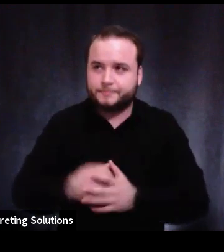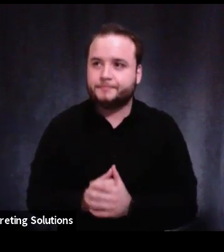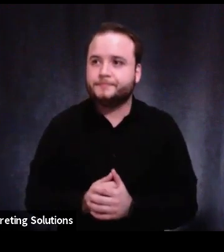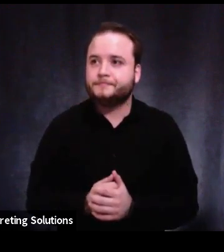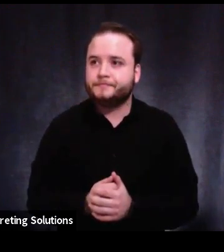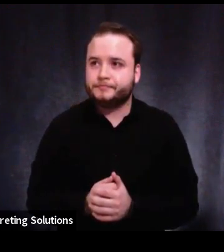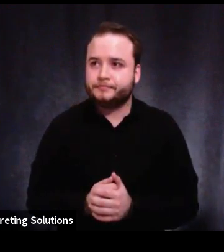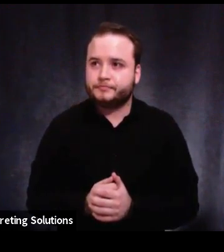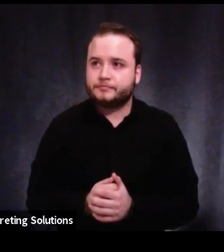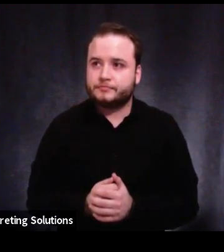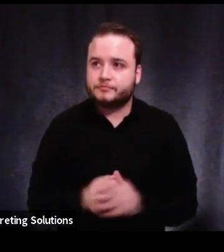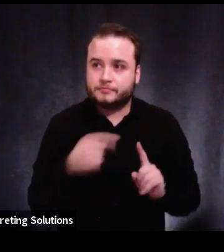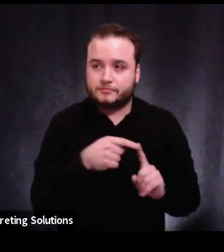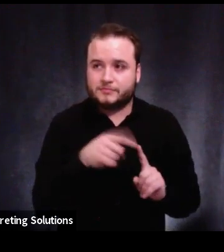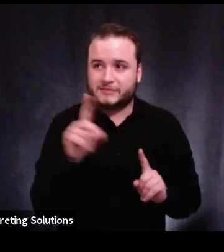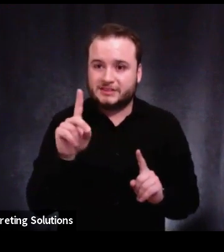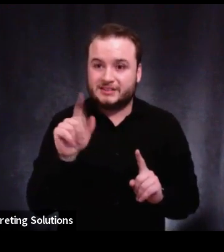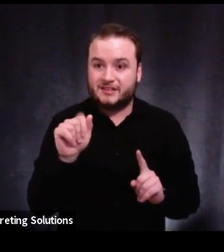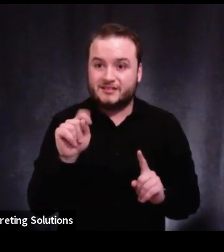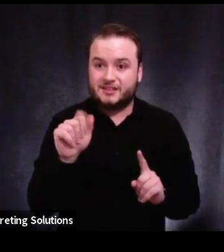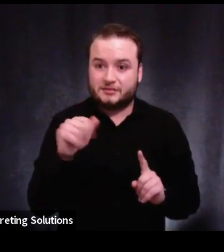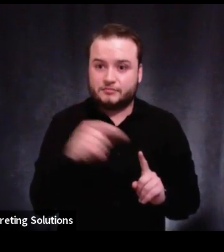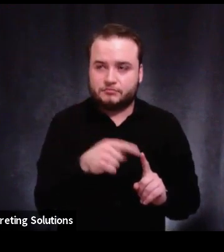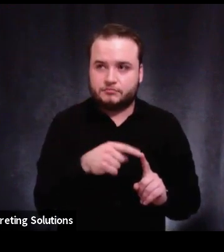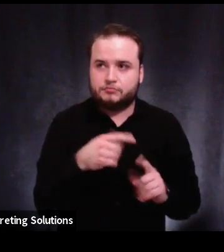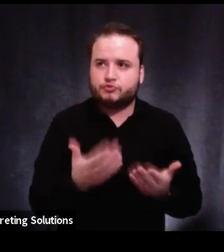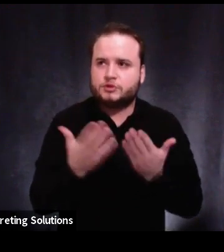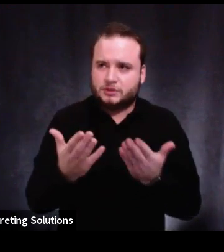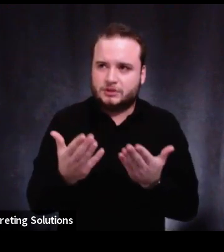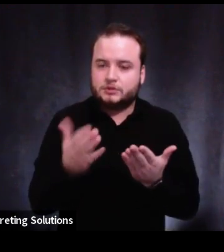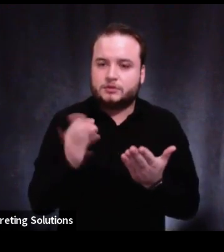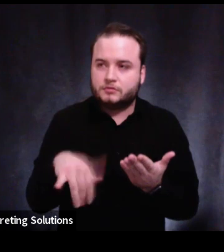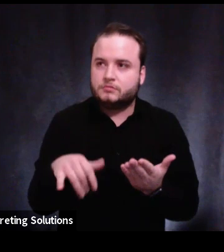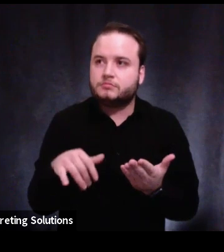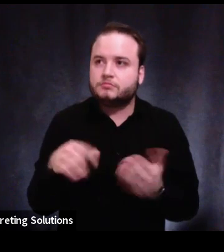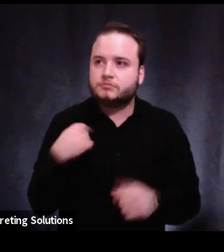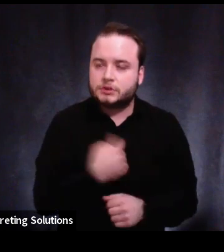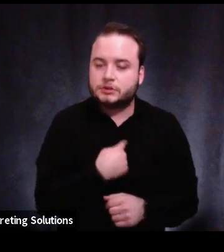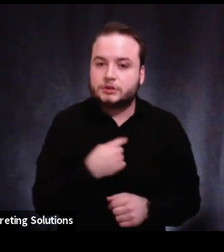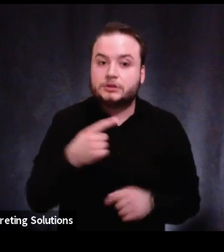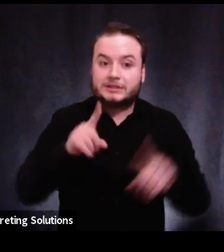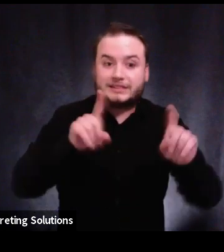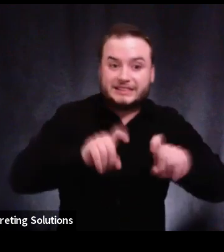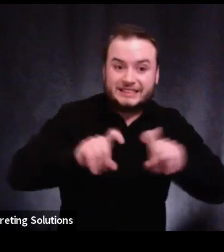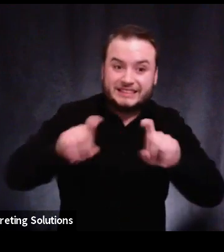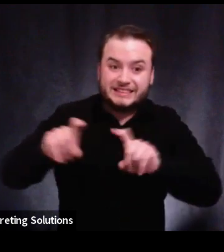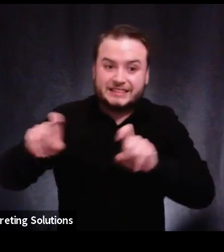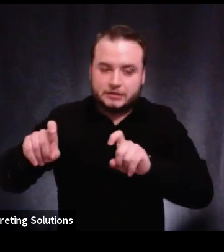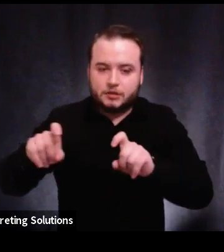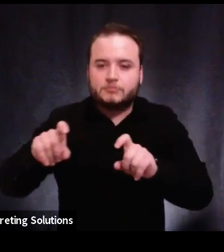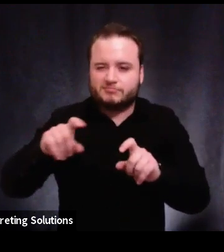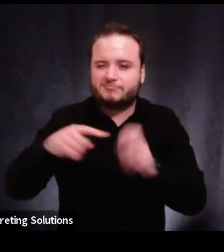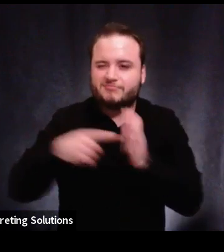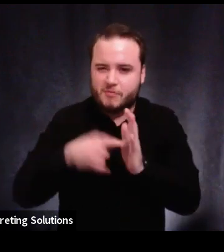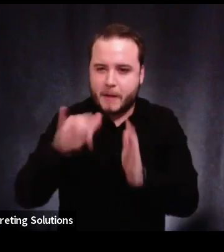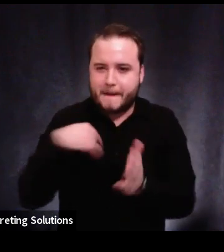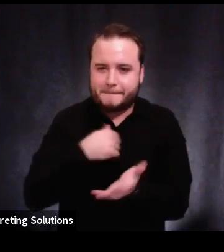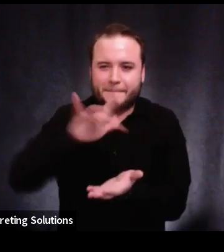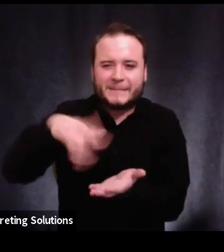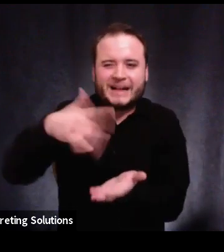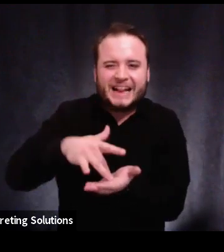in the middle of the pack on how much of our population we've been able to test, and still look reasonably toward